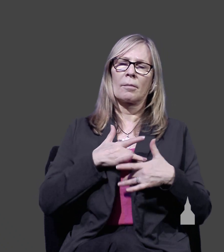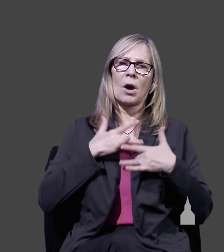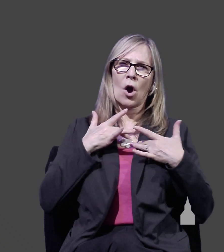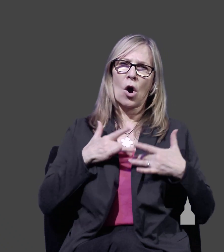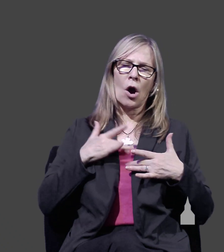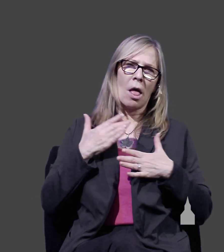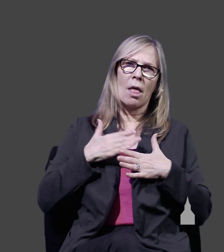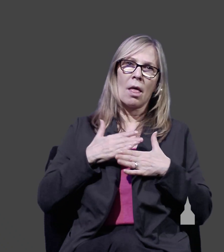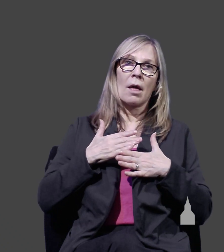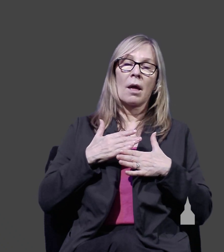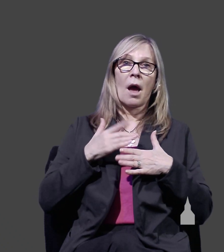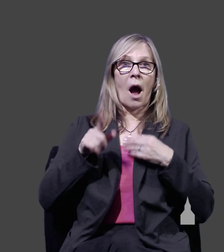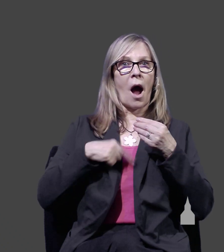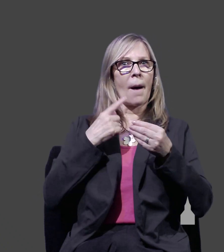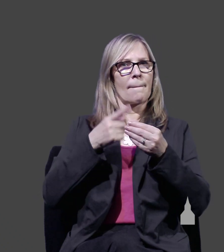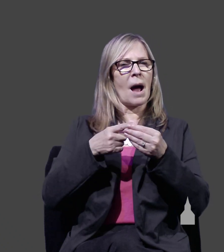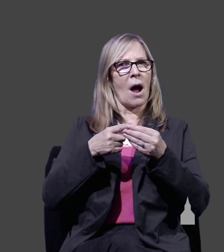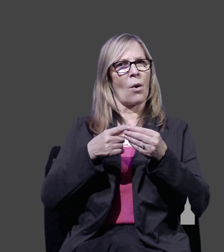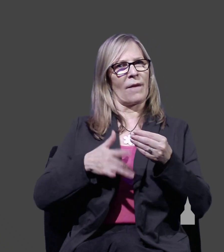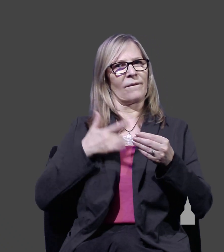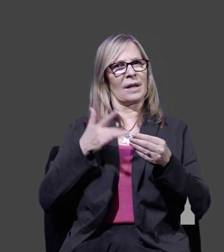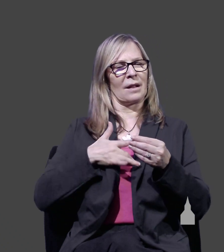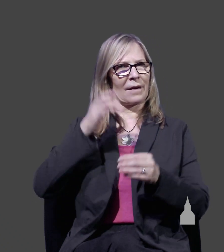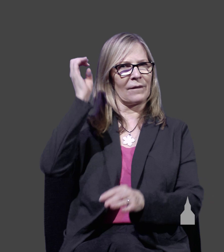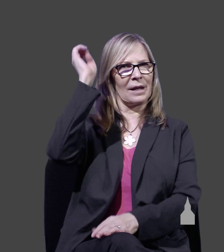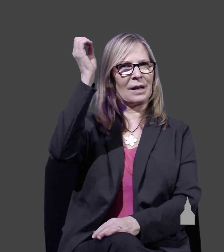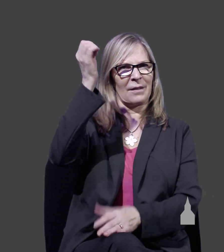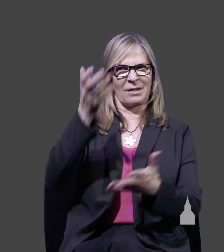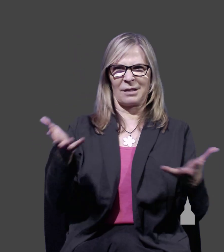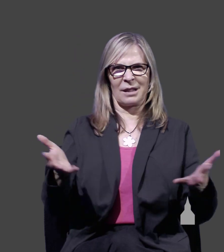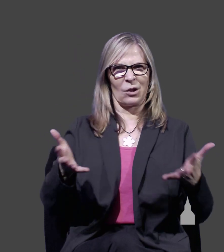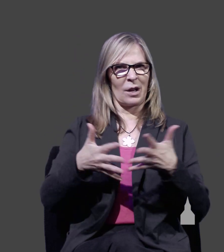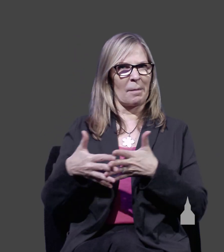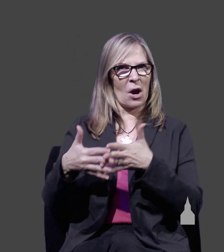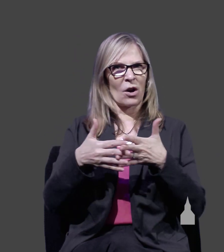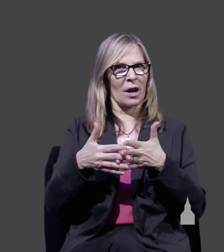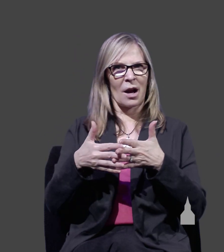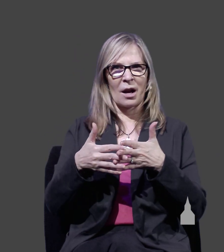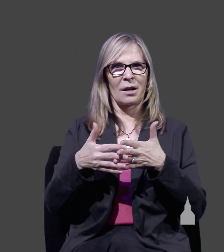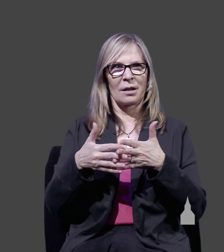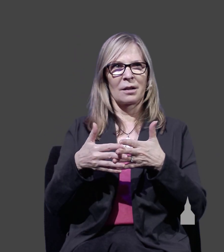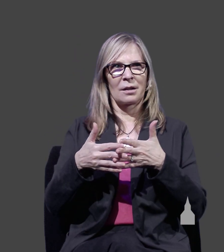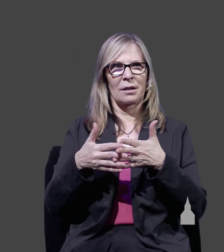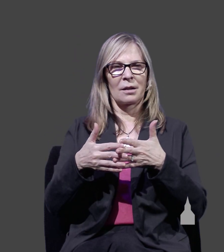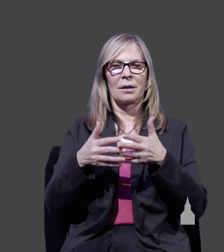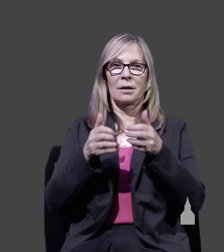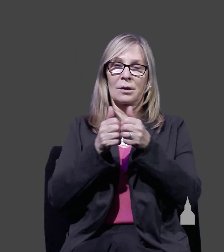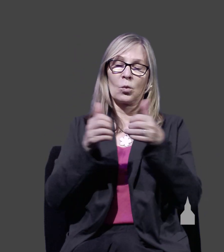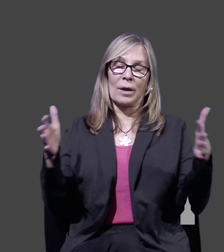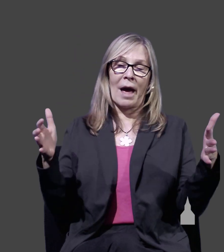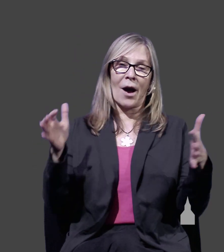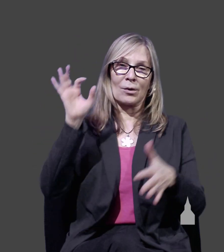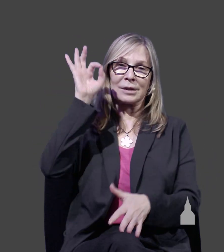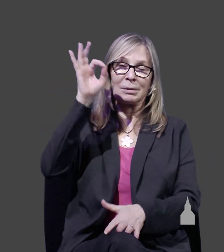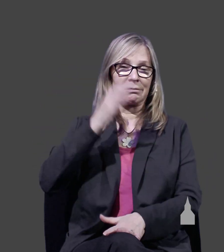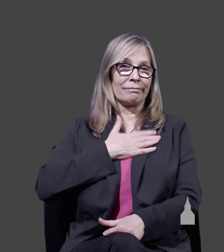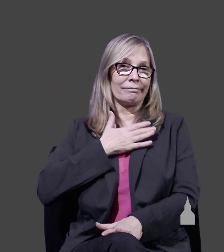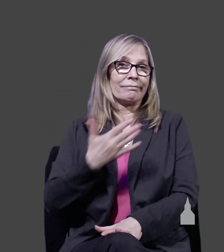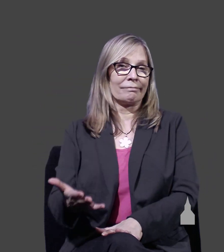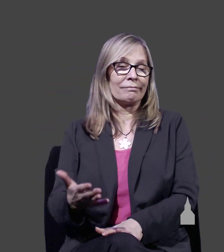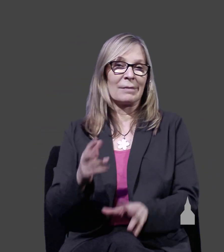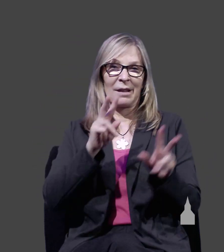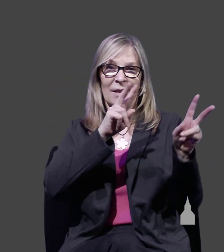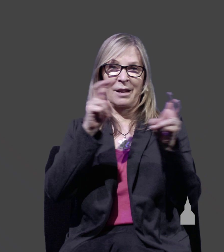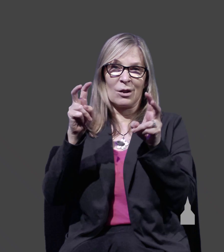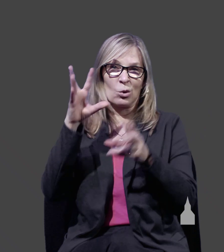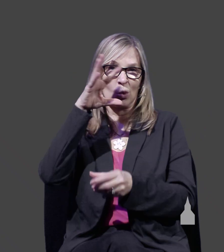about the tone of evangelicalism in America. I'm not speaking at you. I have to confess the issues of my